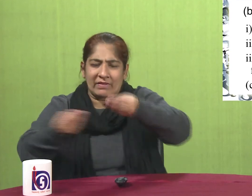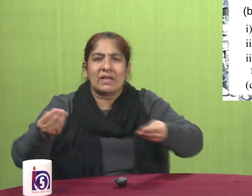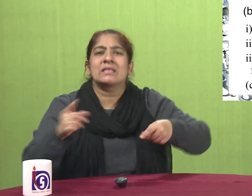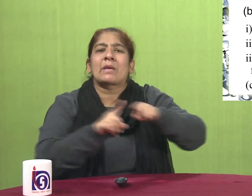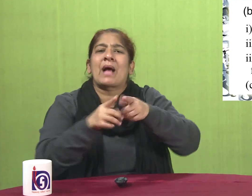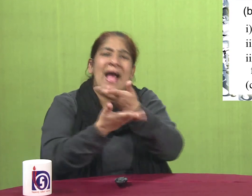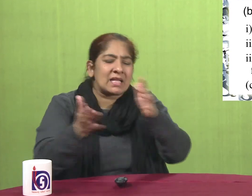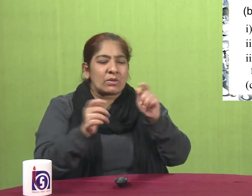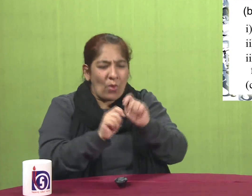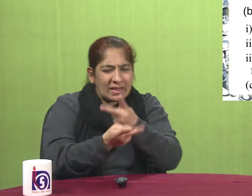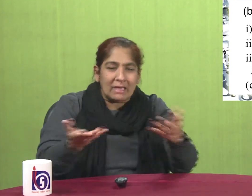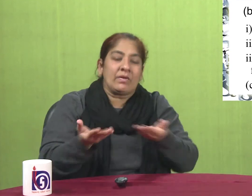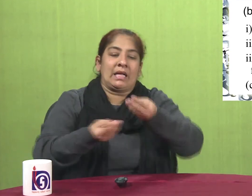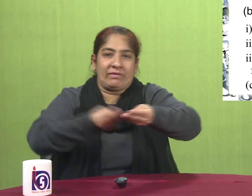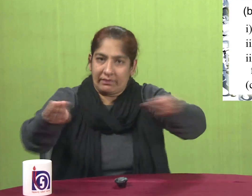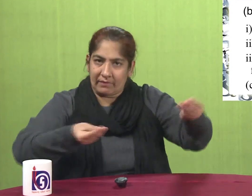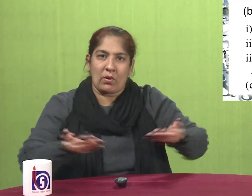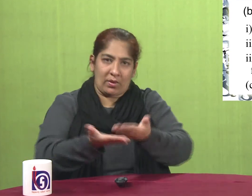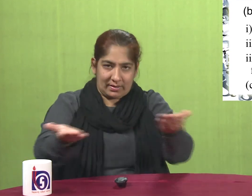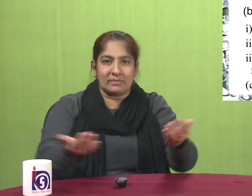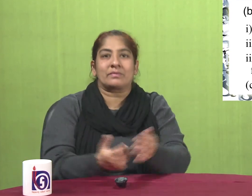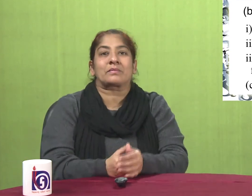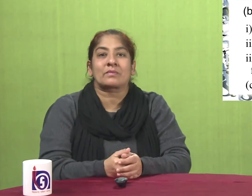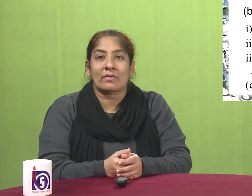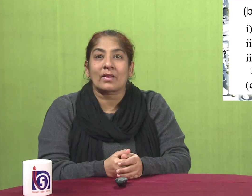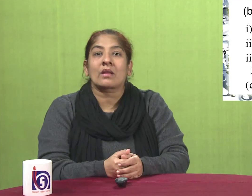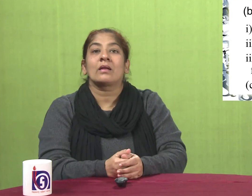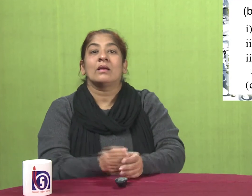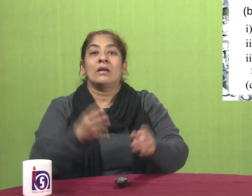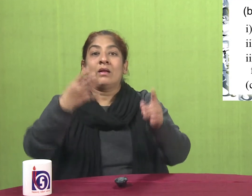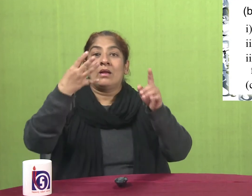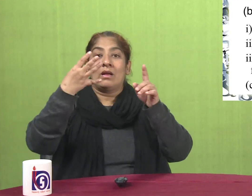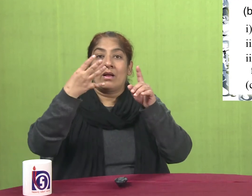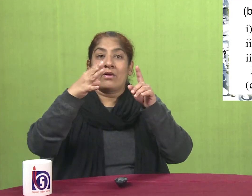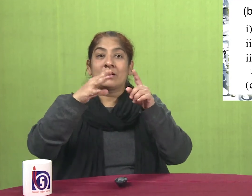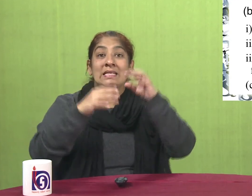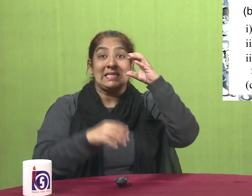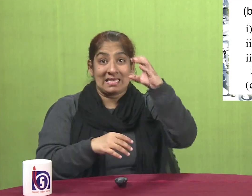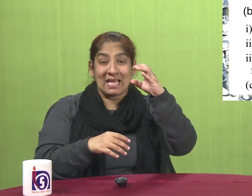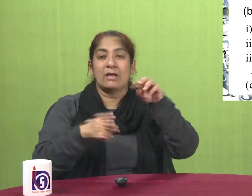and securities. And the last is insurance services.